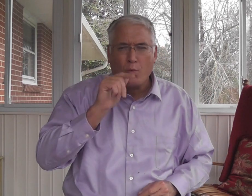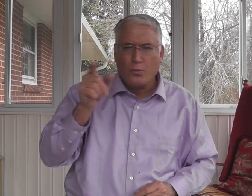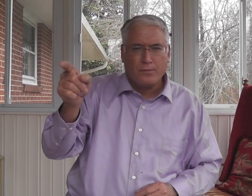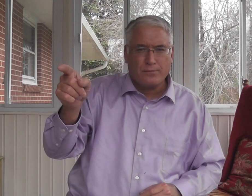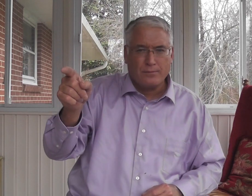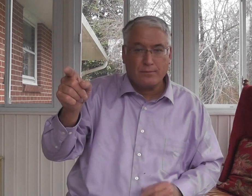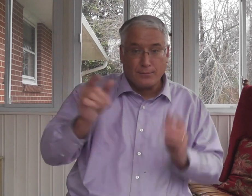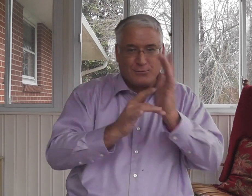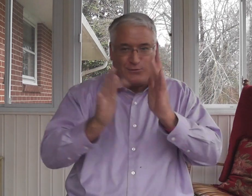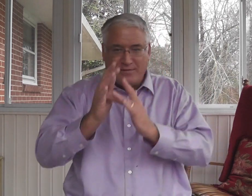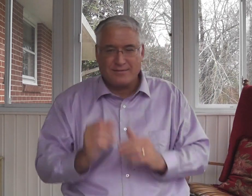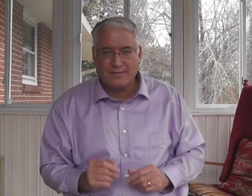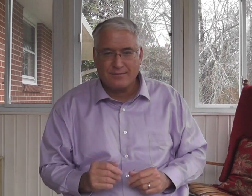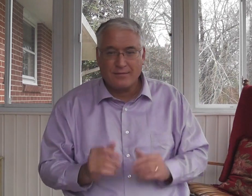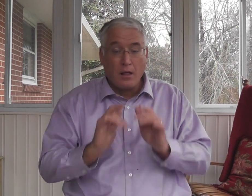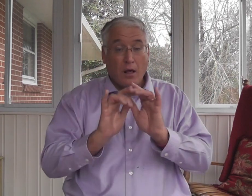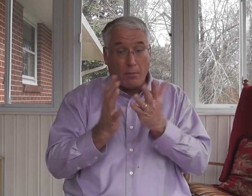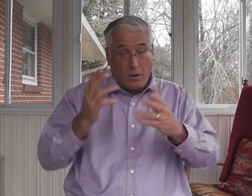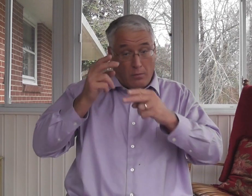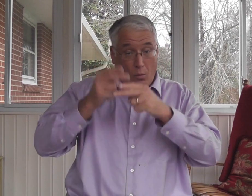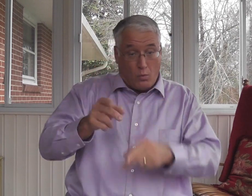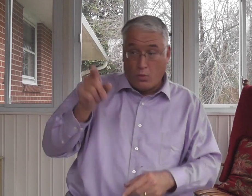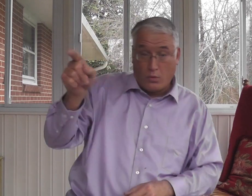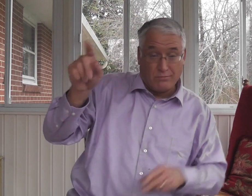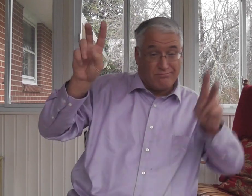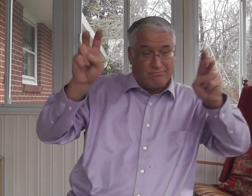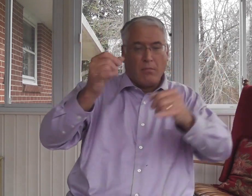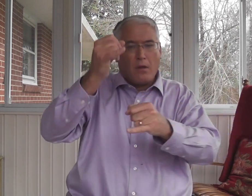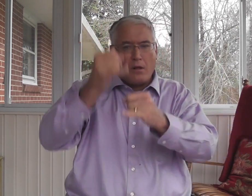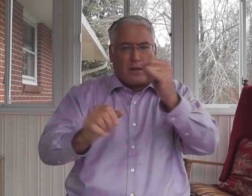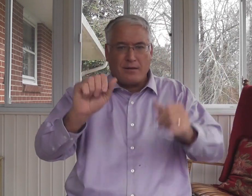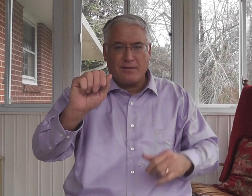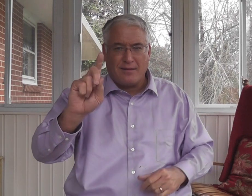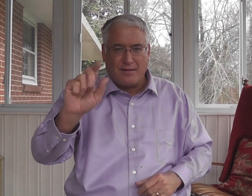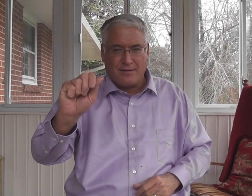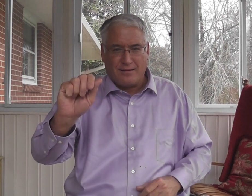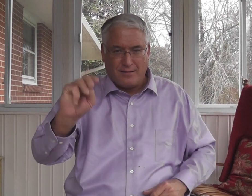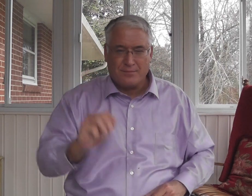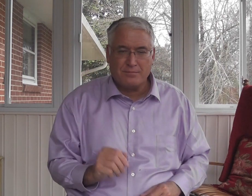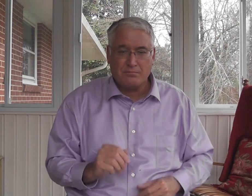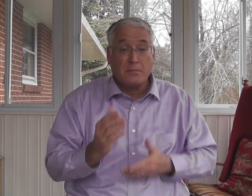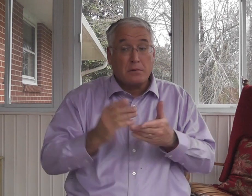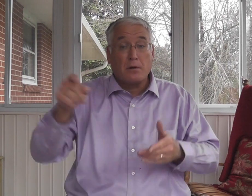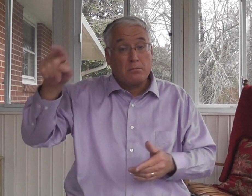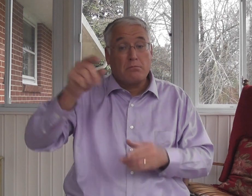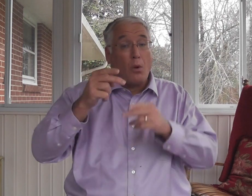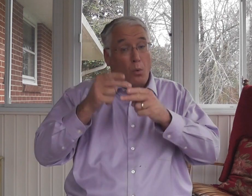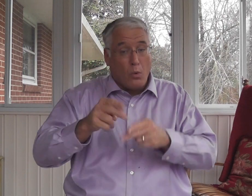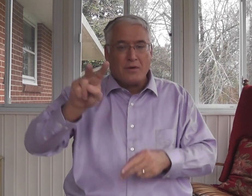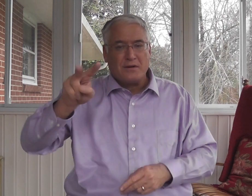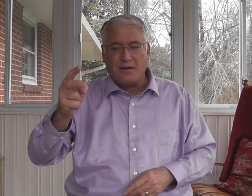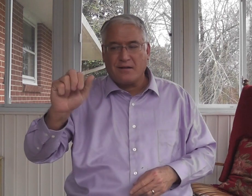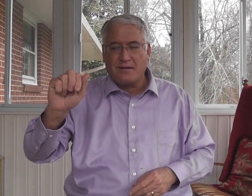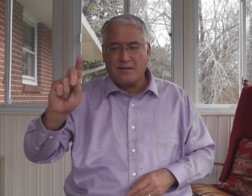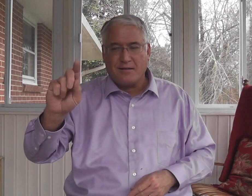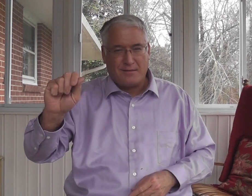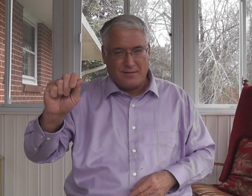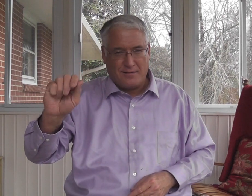is this? Jesus. The Bible calls him the last Adam, and some will call him